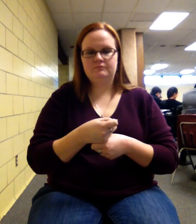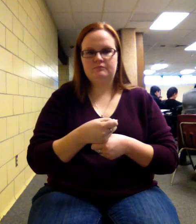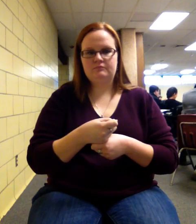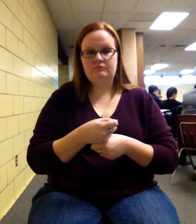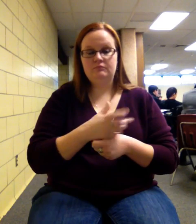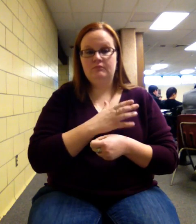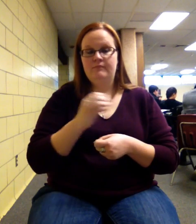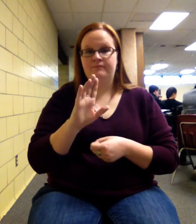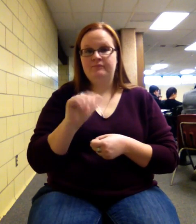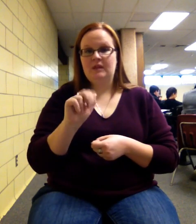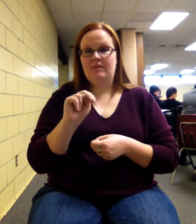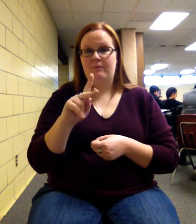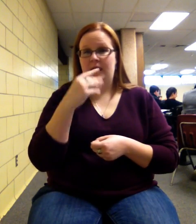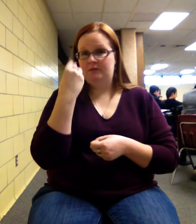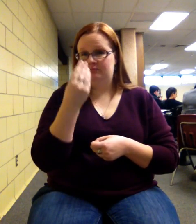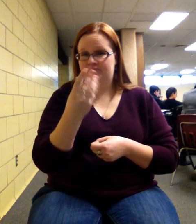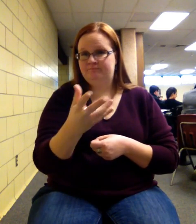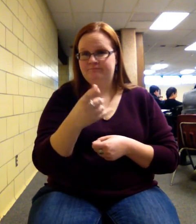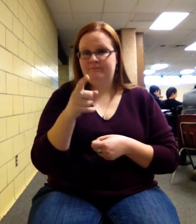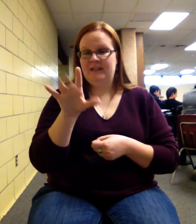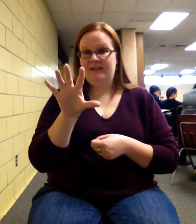and the bank is telling you that you would earn 5%,